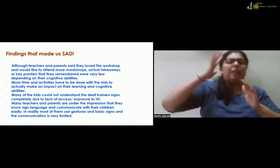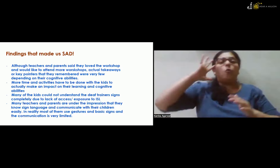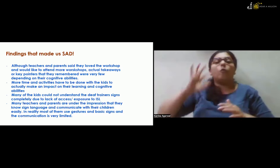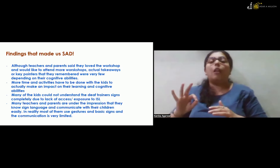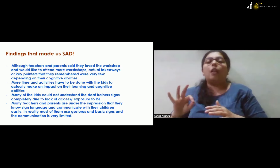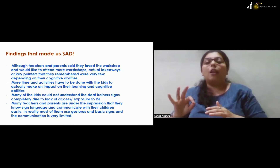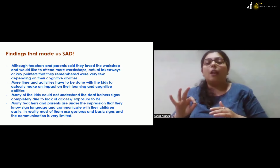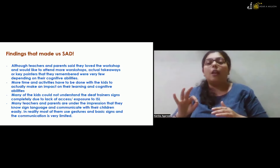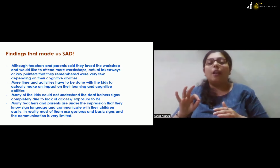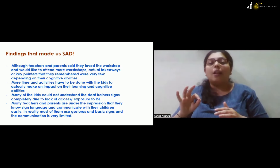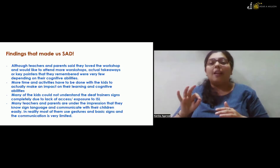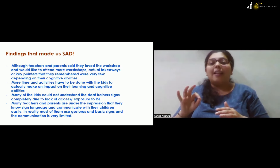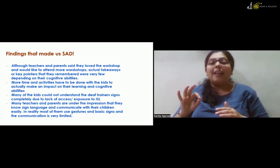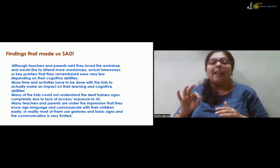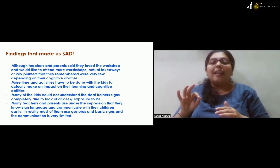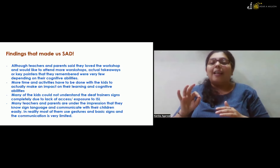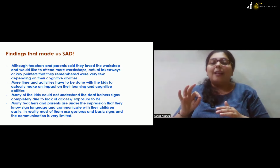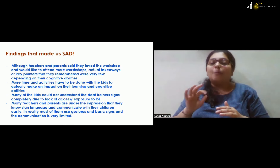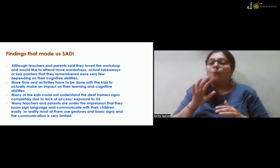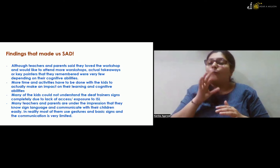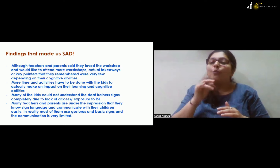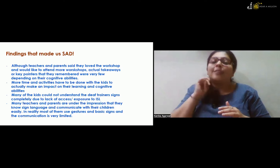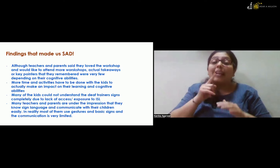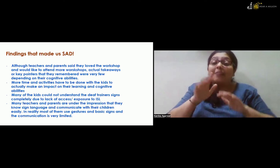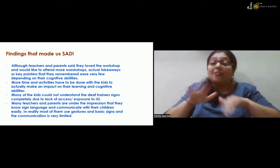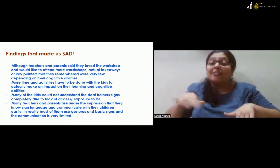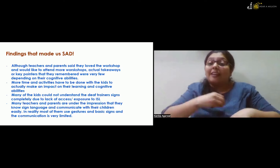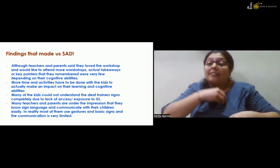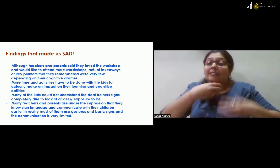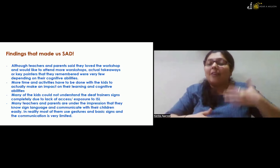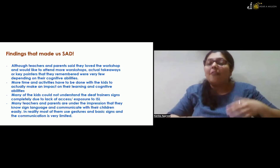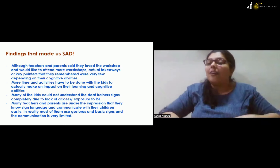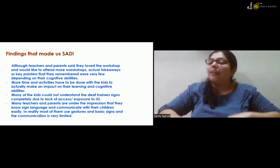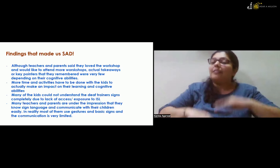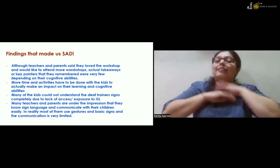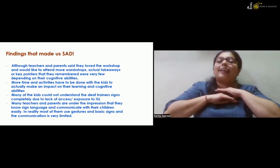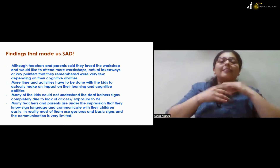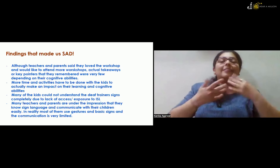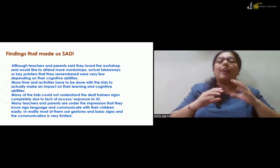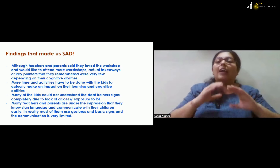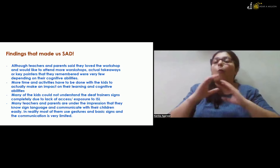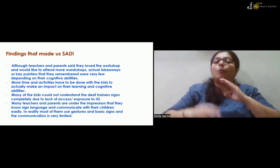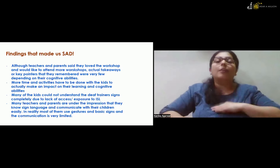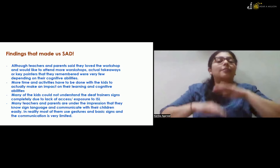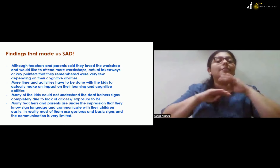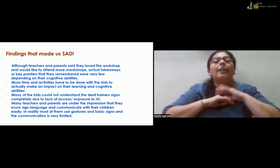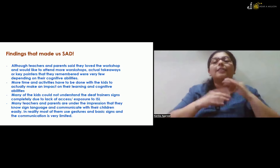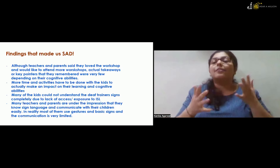the signs completely. They would just say that we know sign language, but in reality,